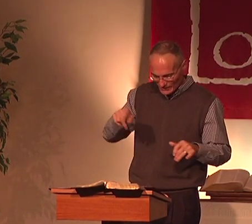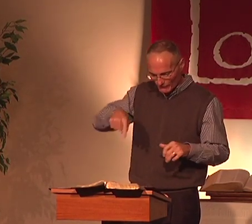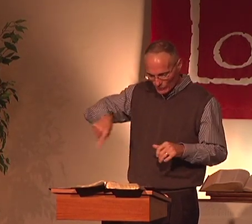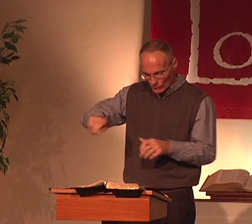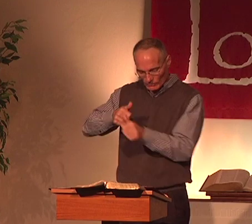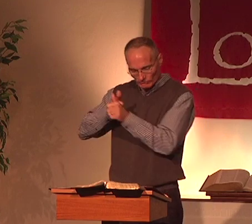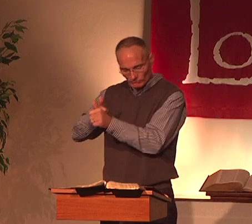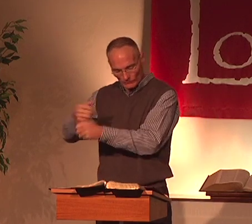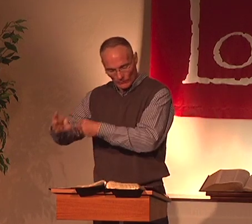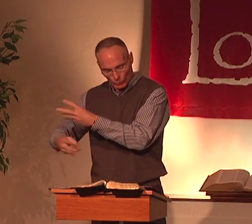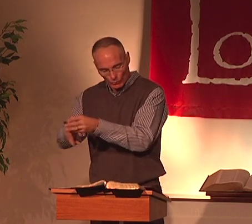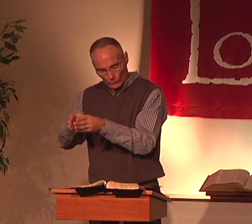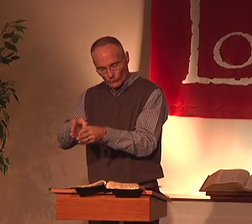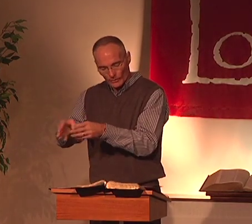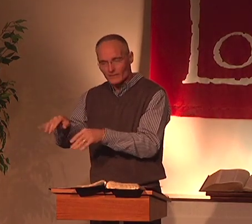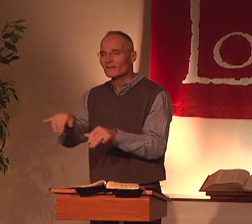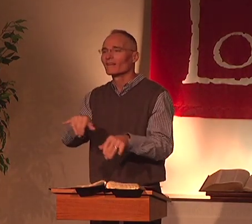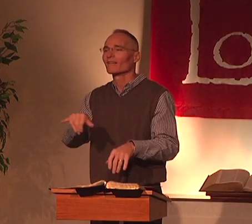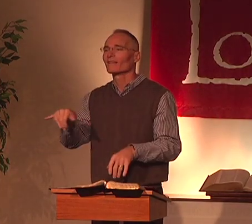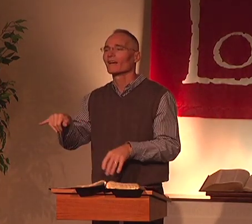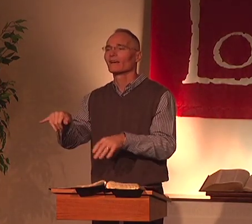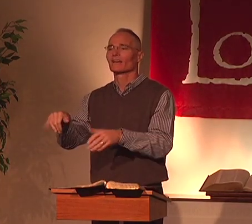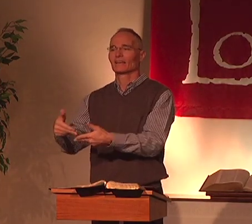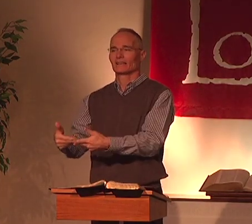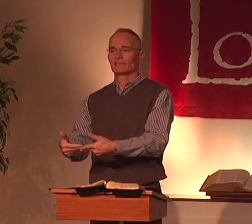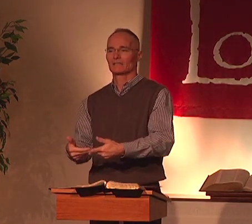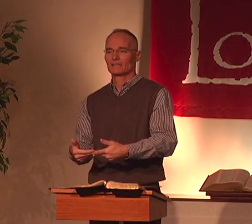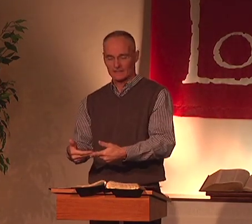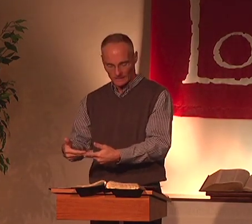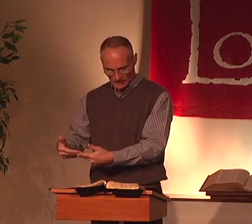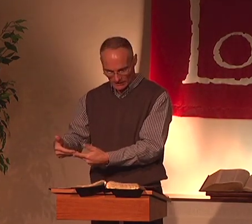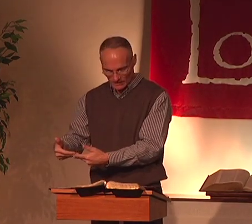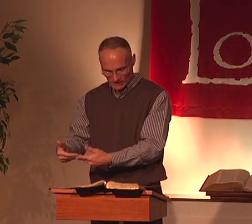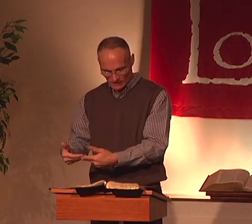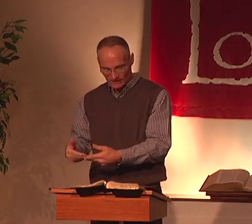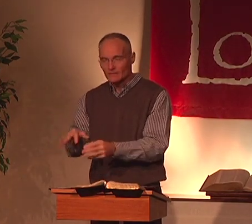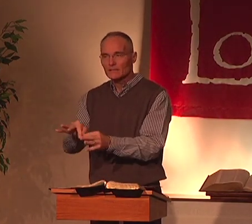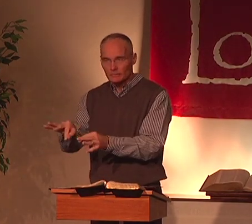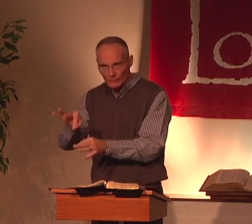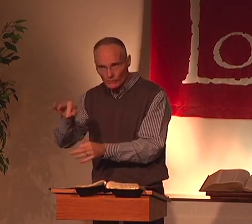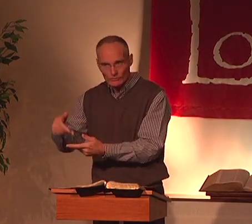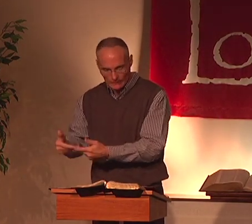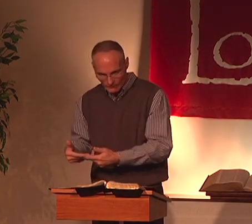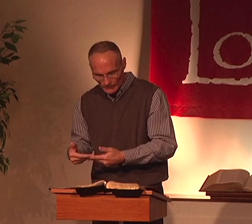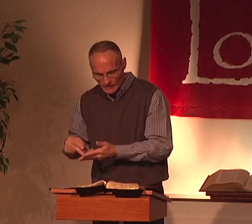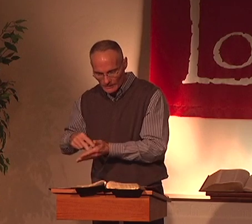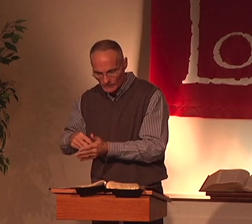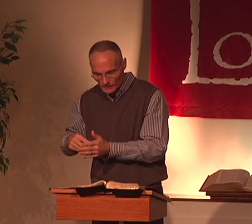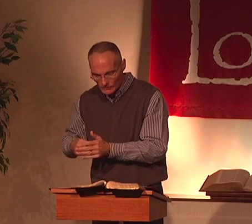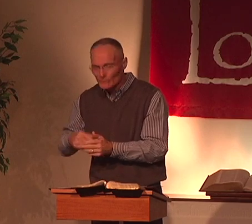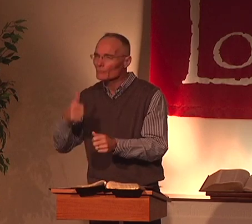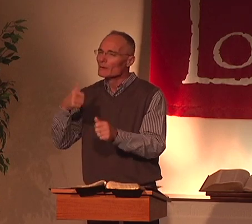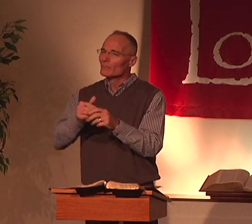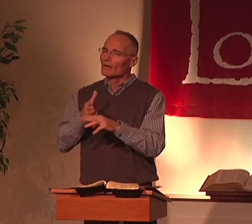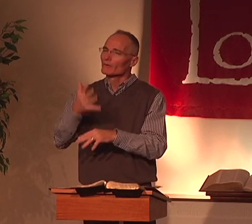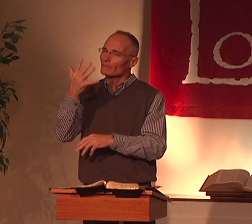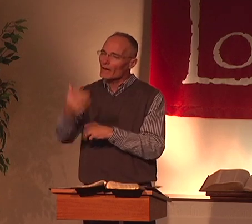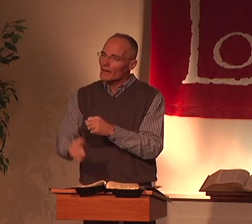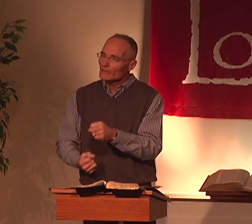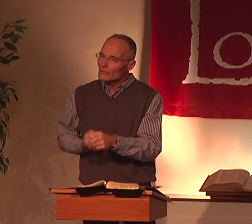talk As though You belong To this world Or as though You were infants In Christ Spiritual infancy He means